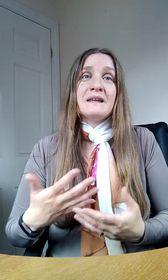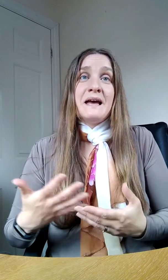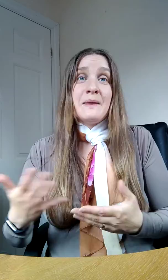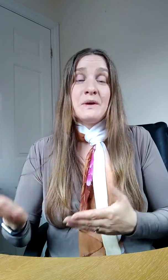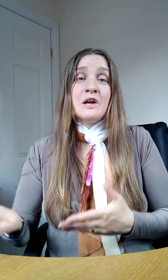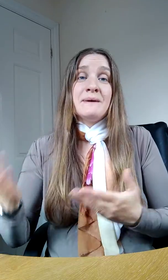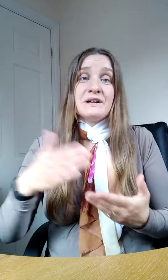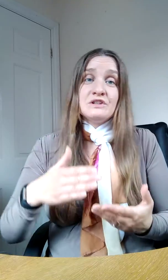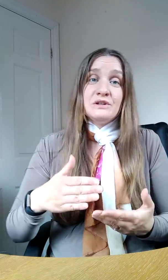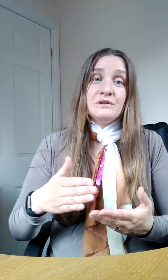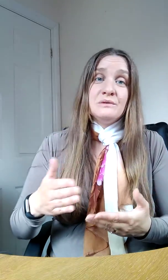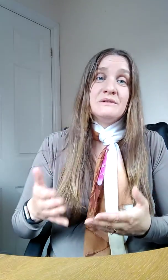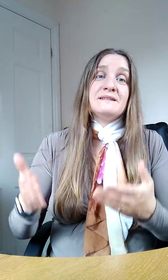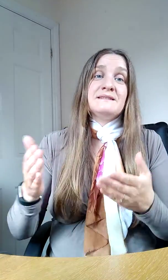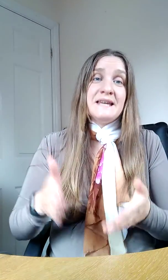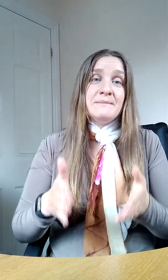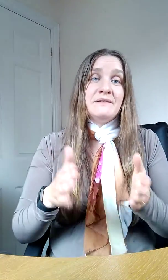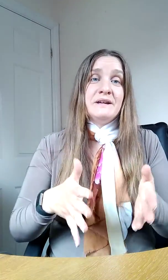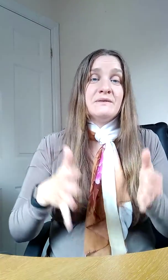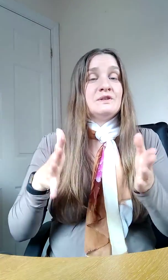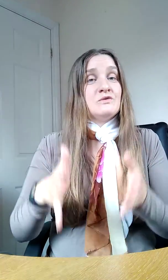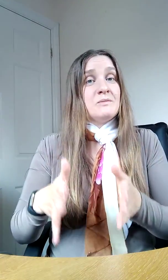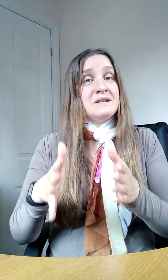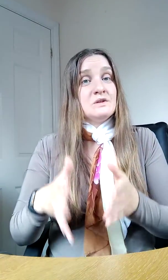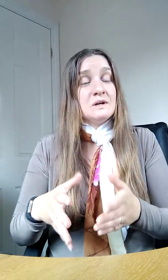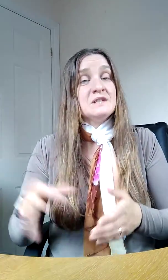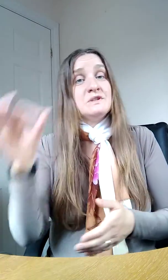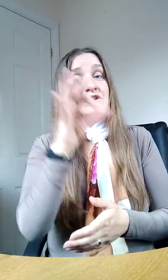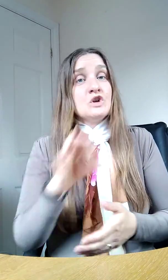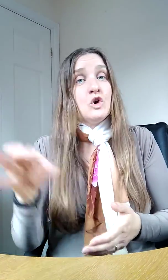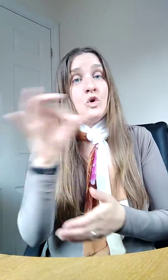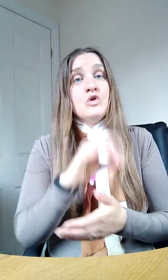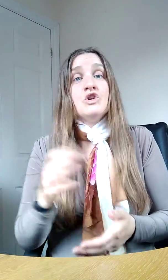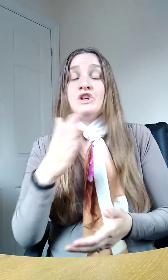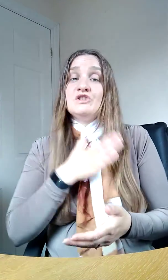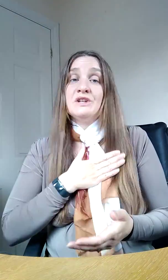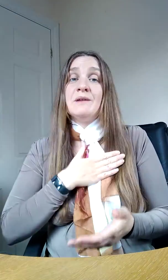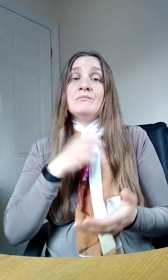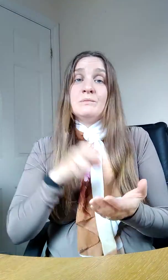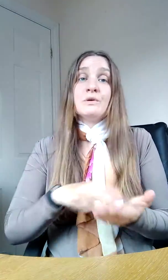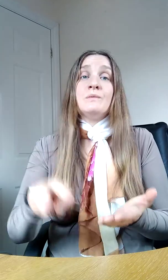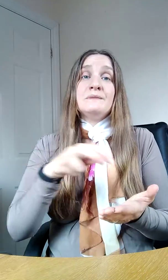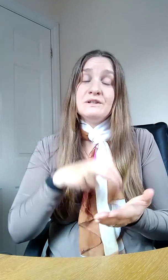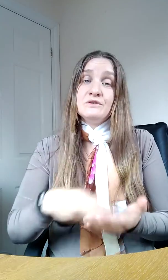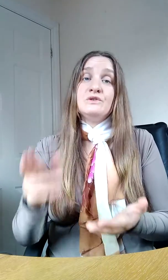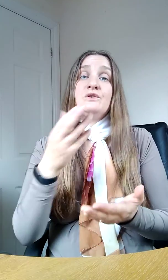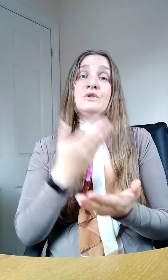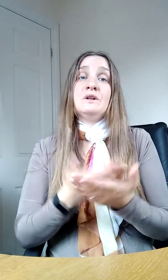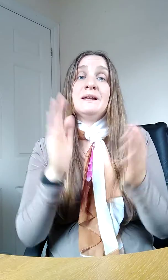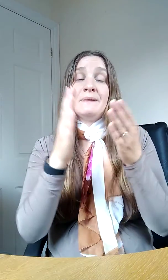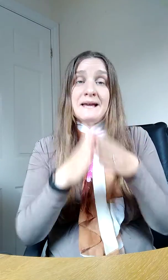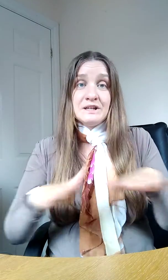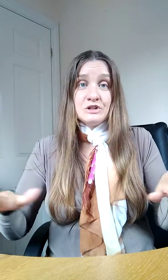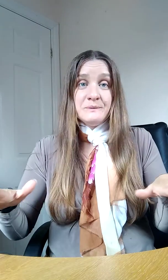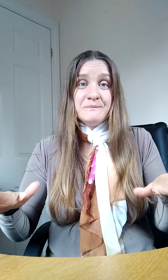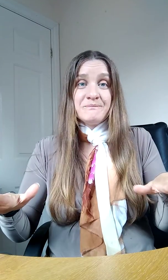And then we go back to the same lyric, which is repeated twice, which is oh, j'aime me promener sur la plage. We